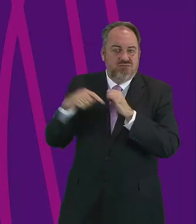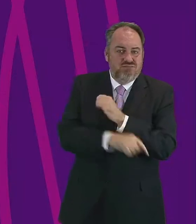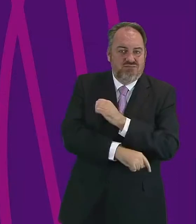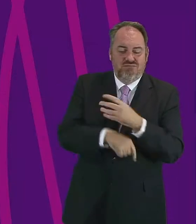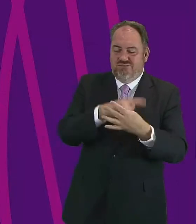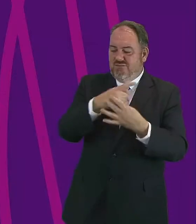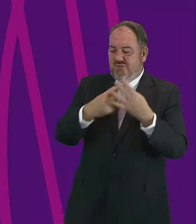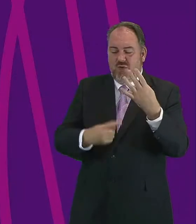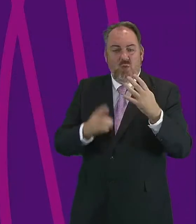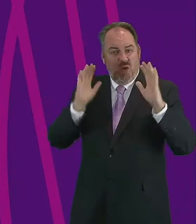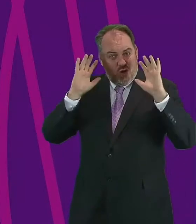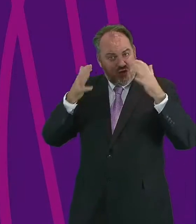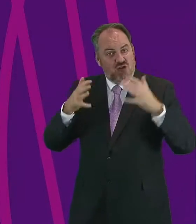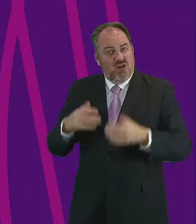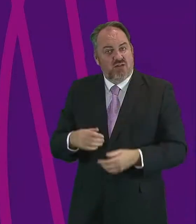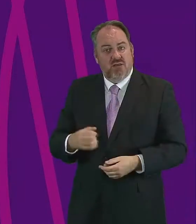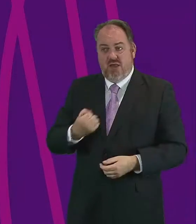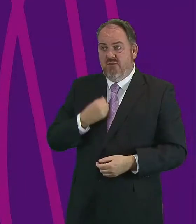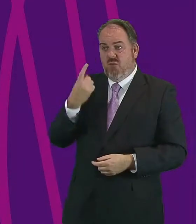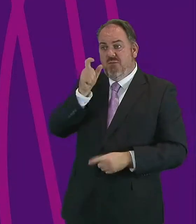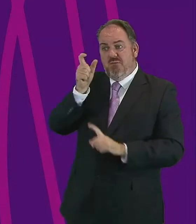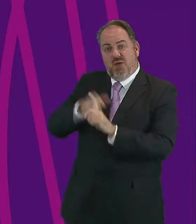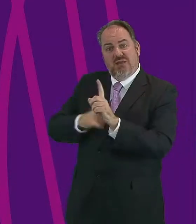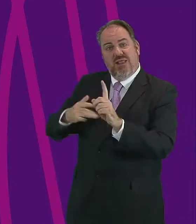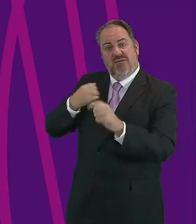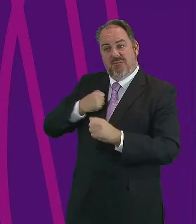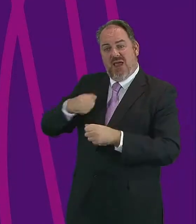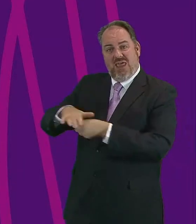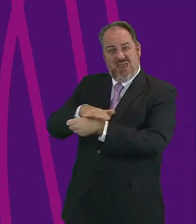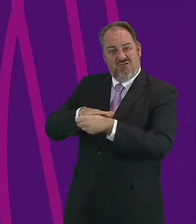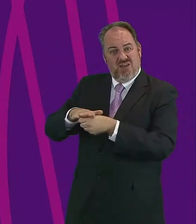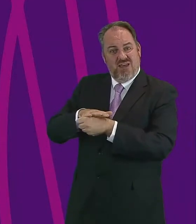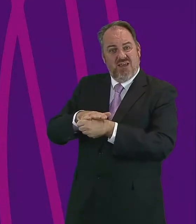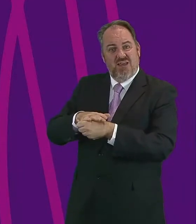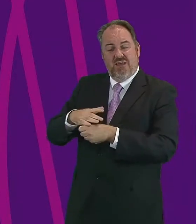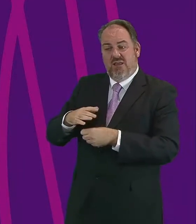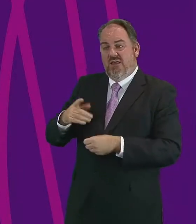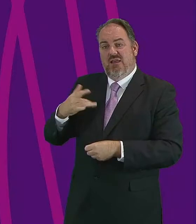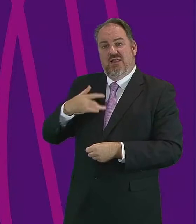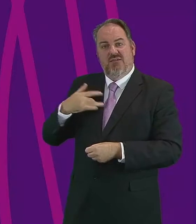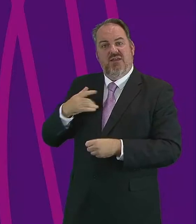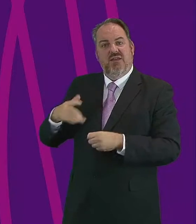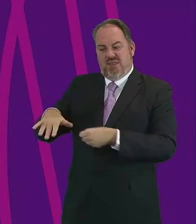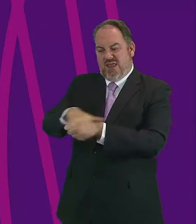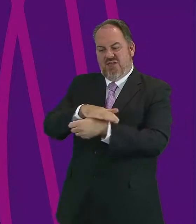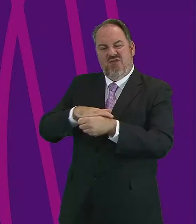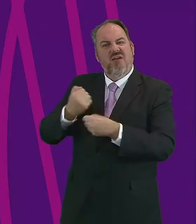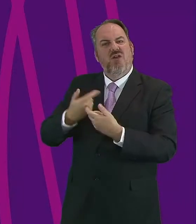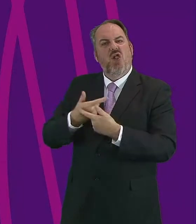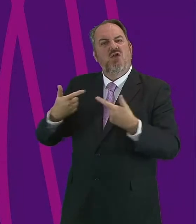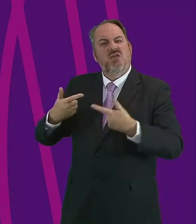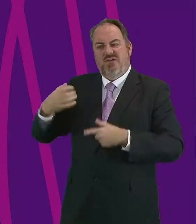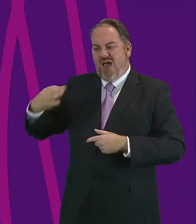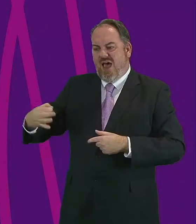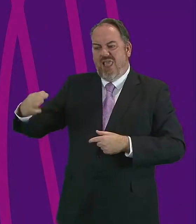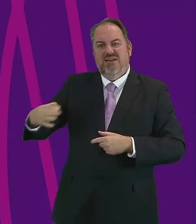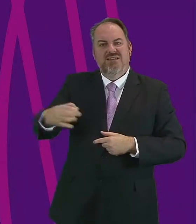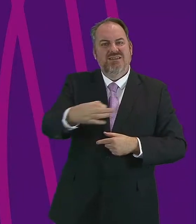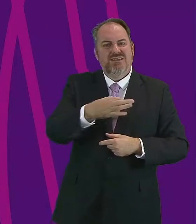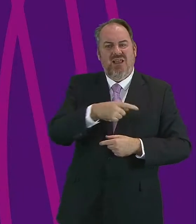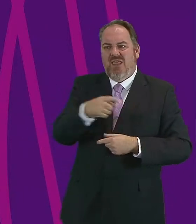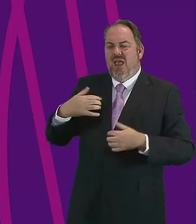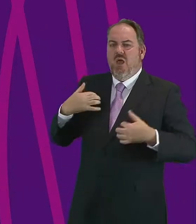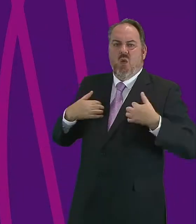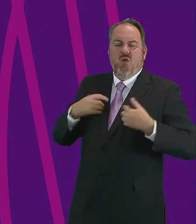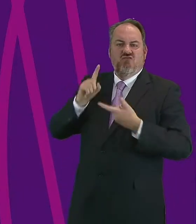our constituency. I have a constituency, for example, that has many islands in it, and a great deal of tourism, and I do not wish to see any